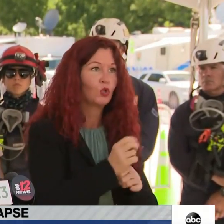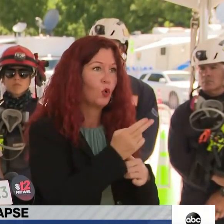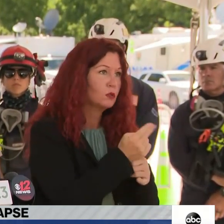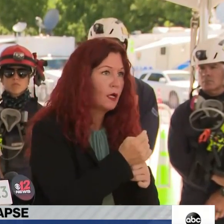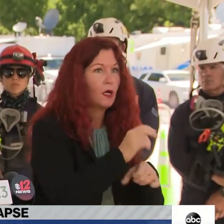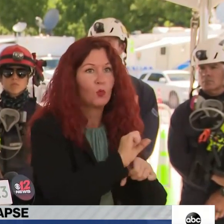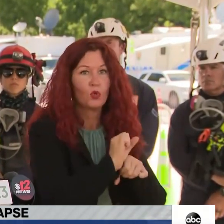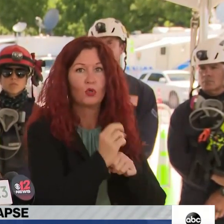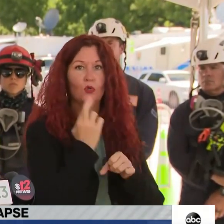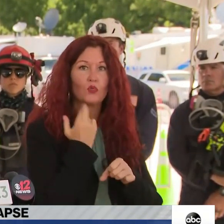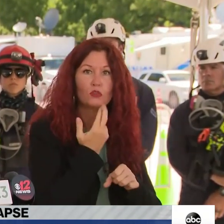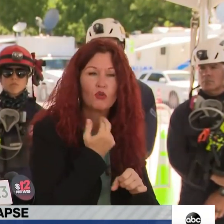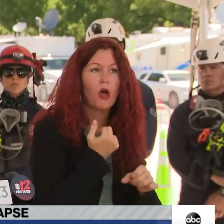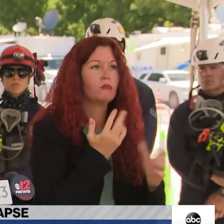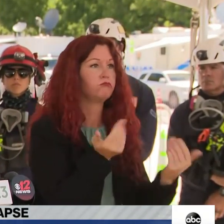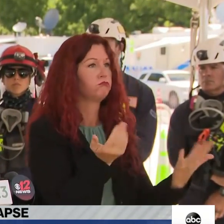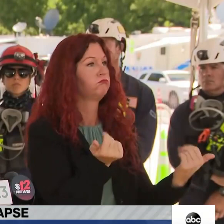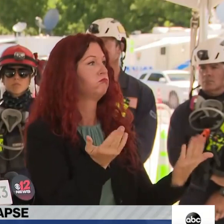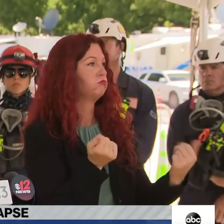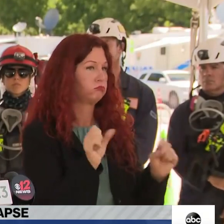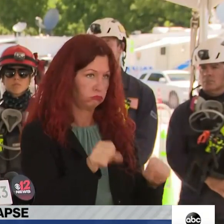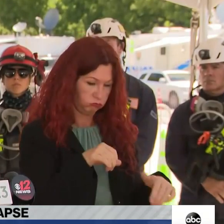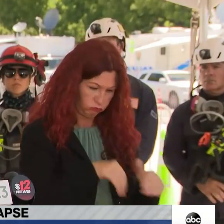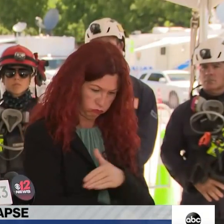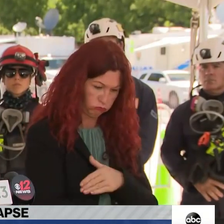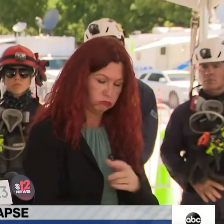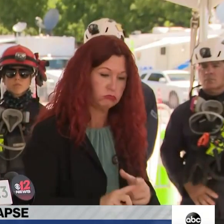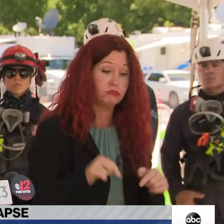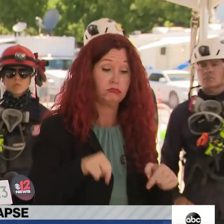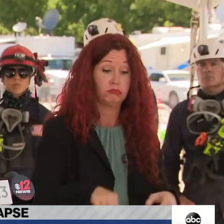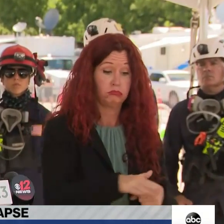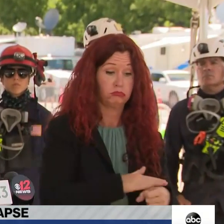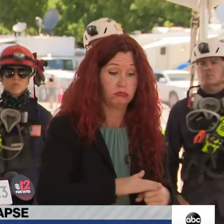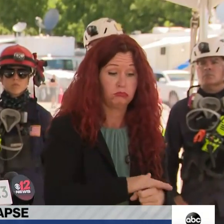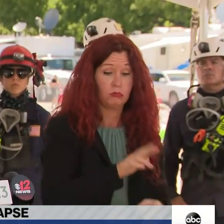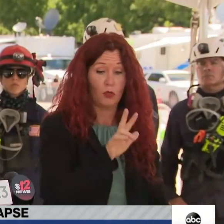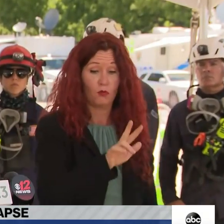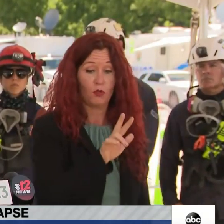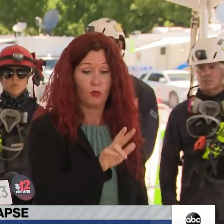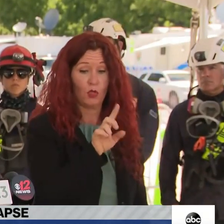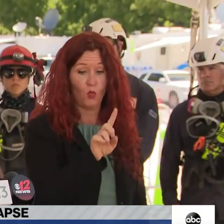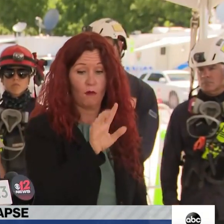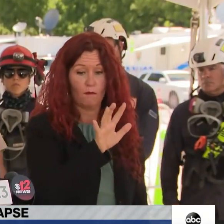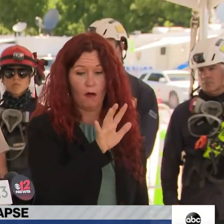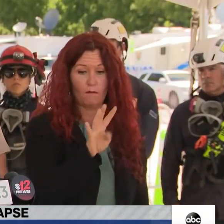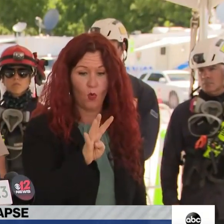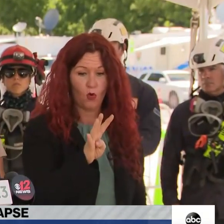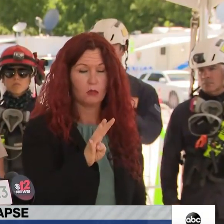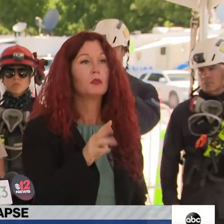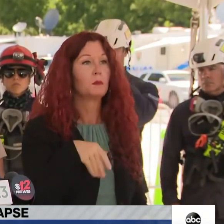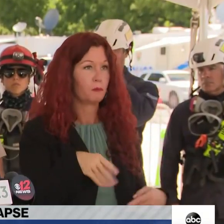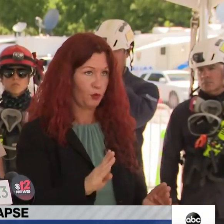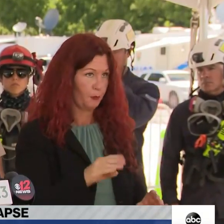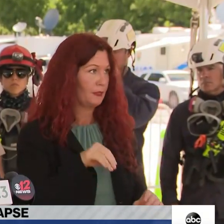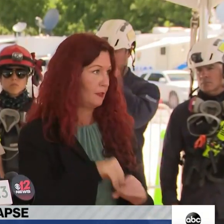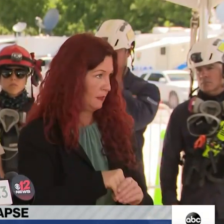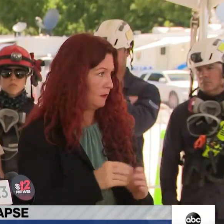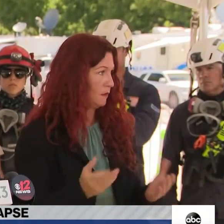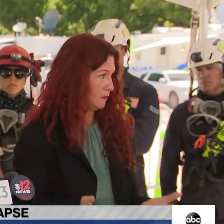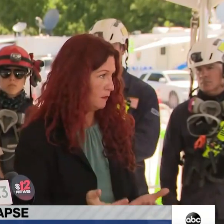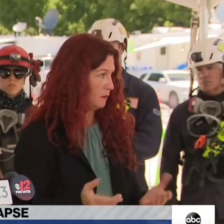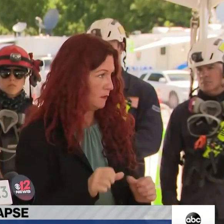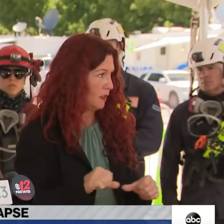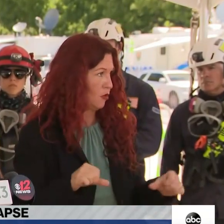working closely, or any of the residents that are within zip code 33154. Our traffic plan has been